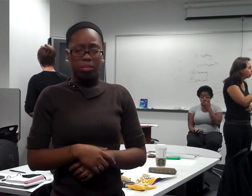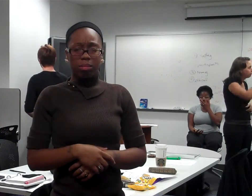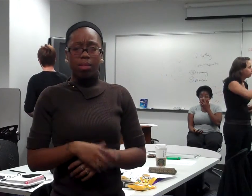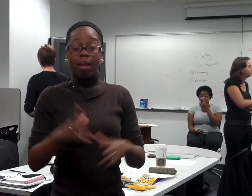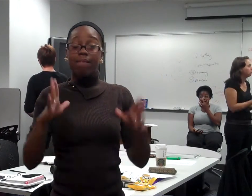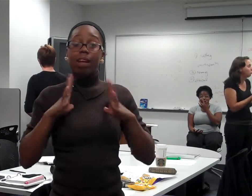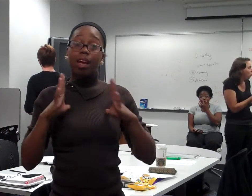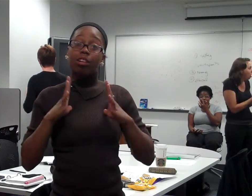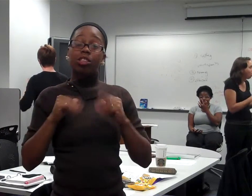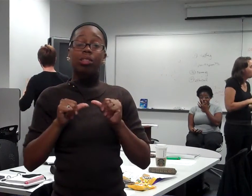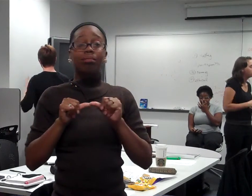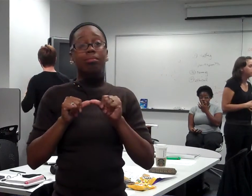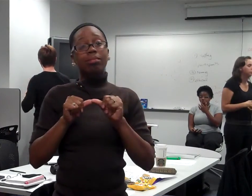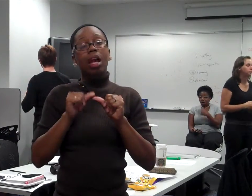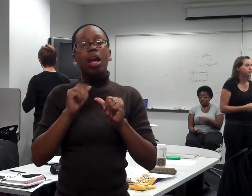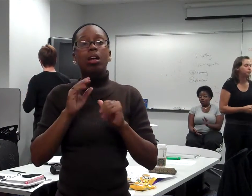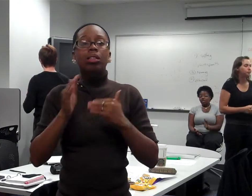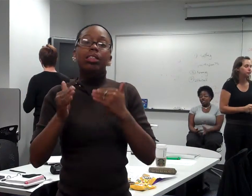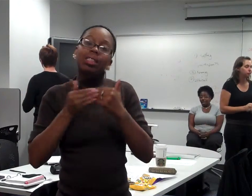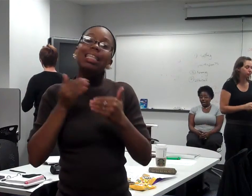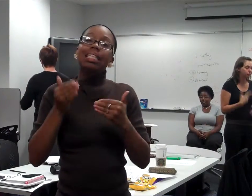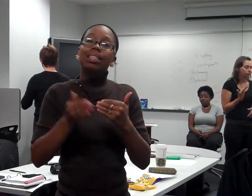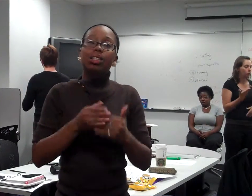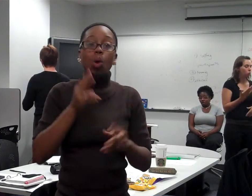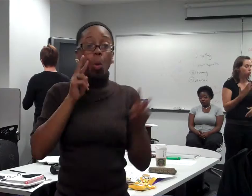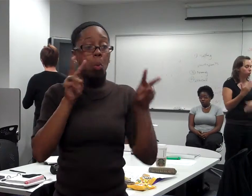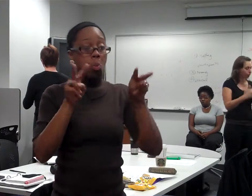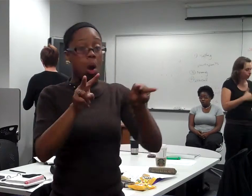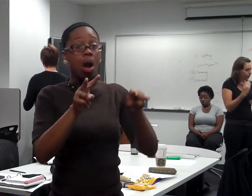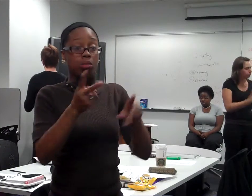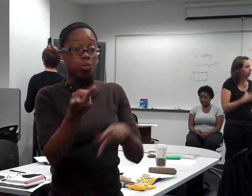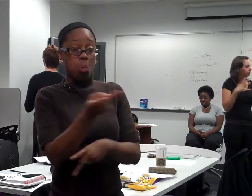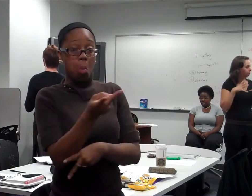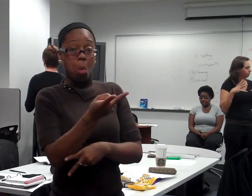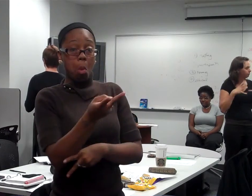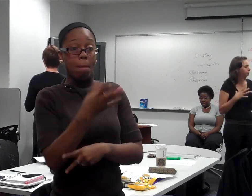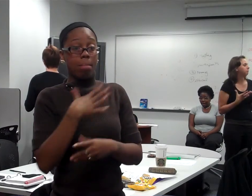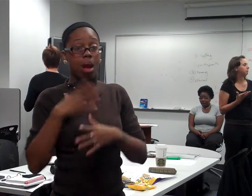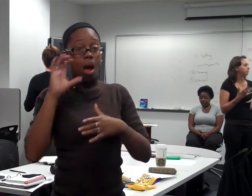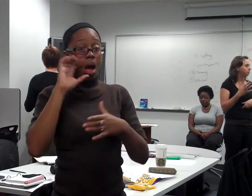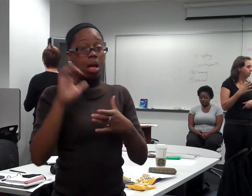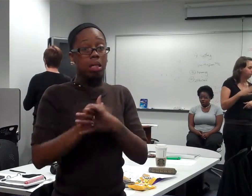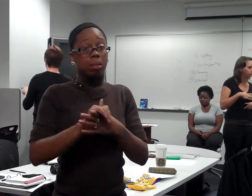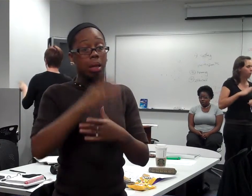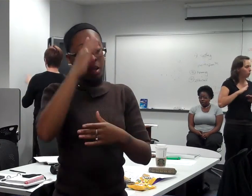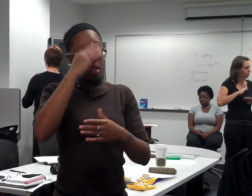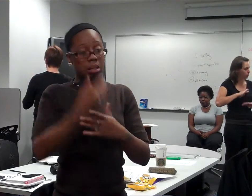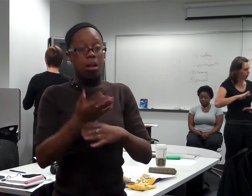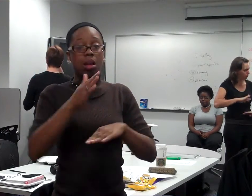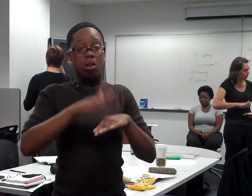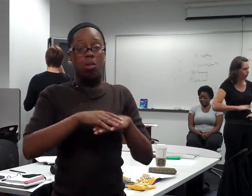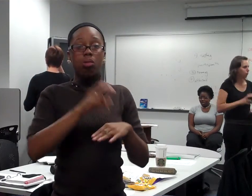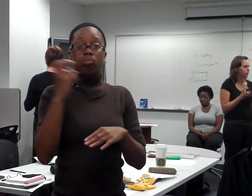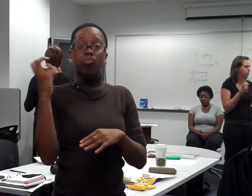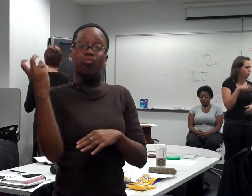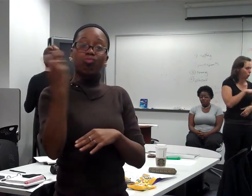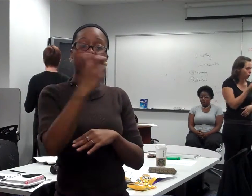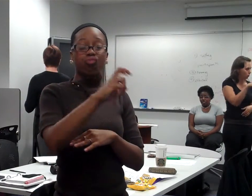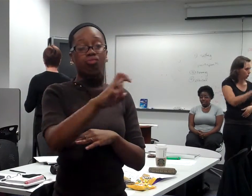on, it got a little bit easier to watch him and his dad get on roller coasters and things like that. But it was very hard to